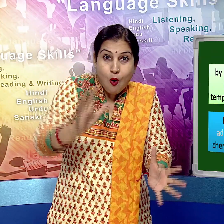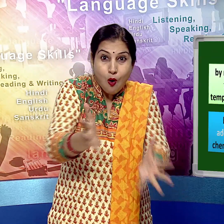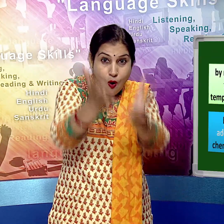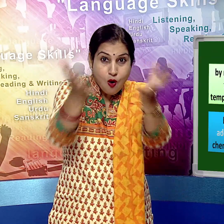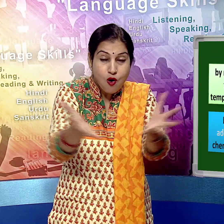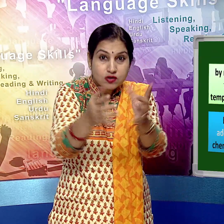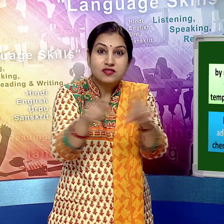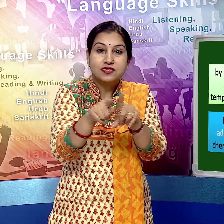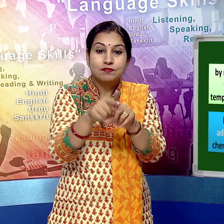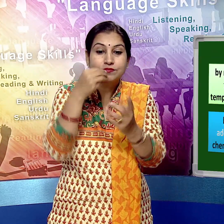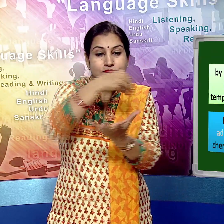like heating the food,